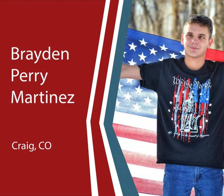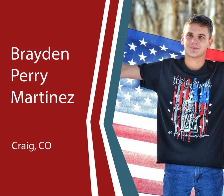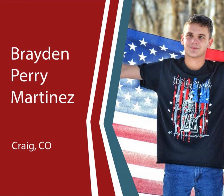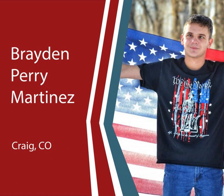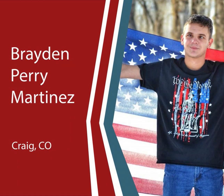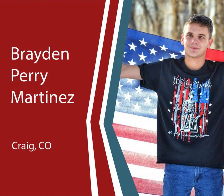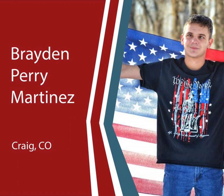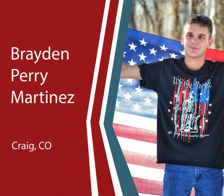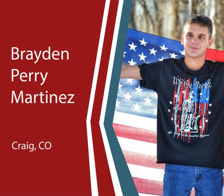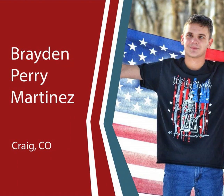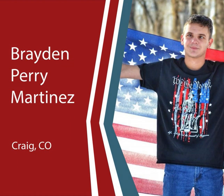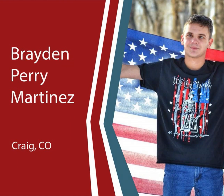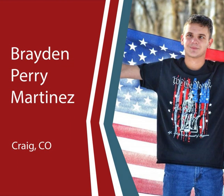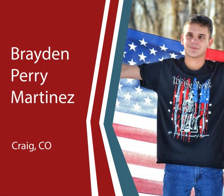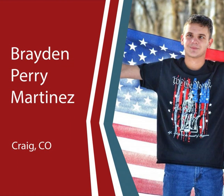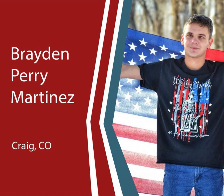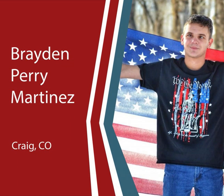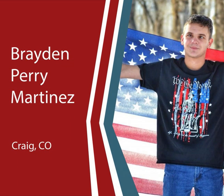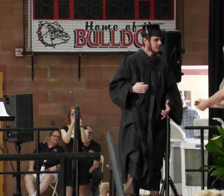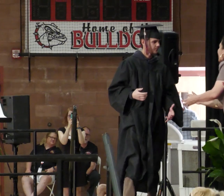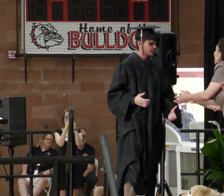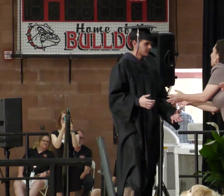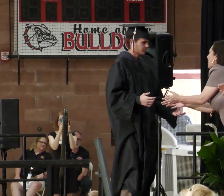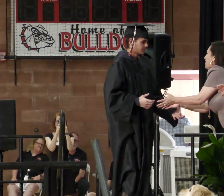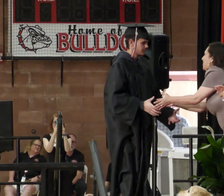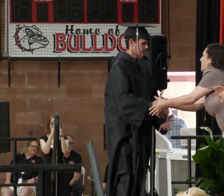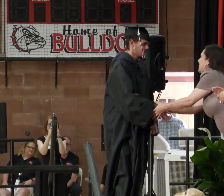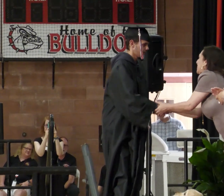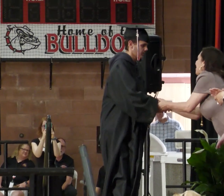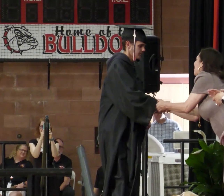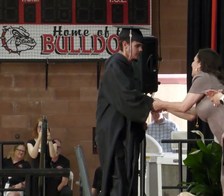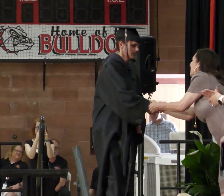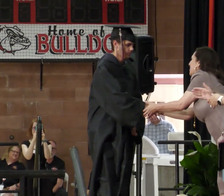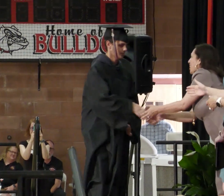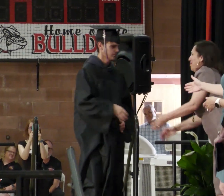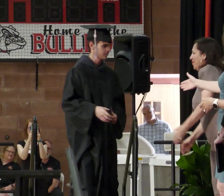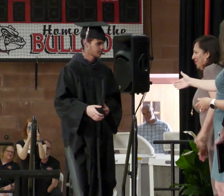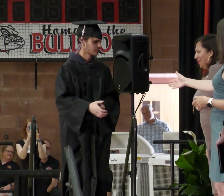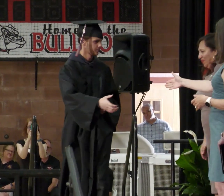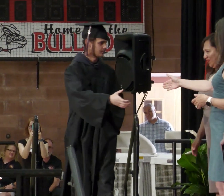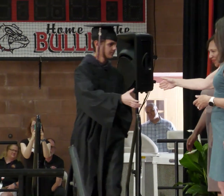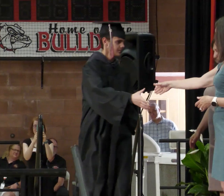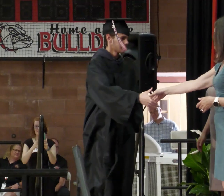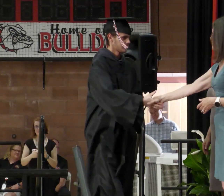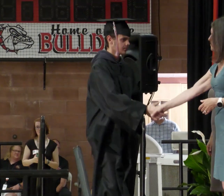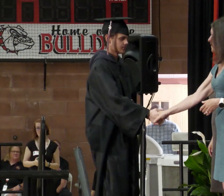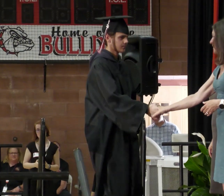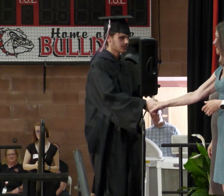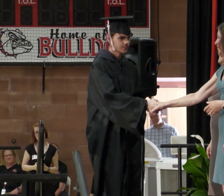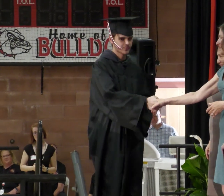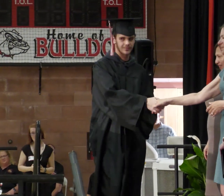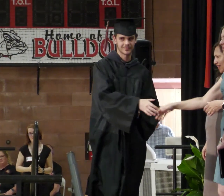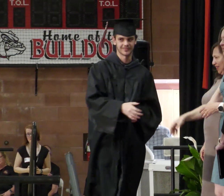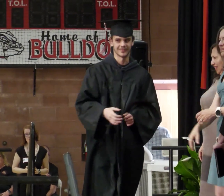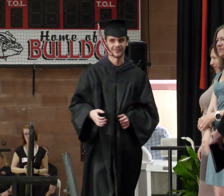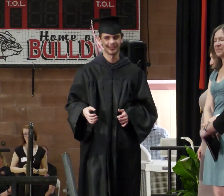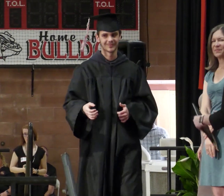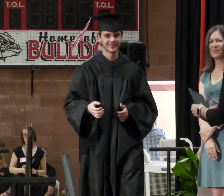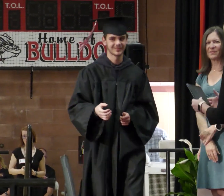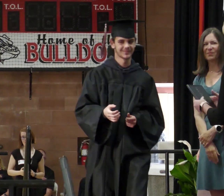Craig Brayden's approaching the stage Walking up the steps Shaking Yolanda's hand Shaking Miss Michelle's hand